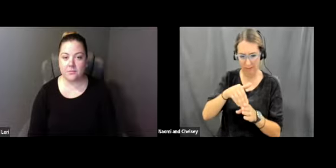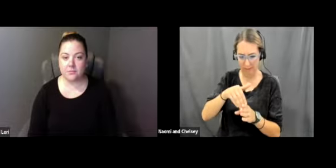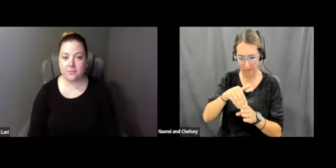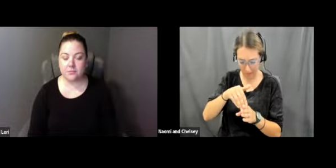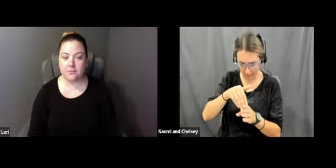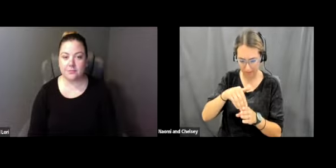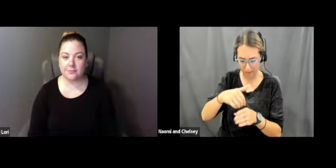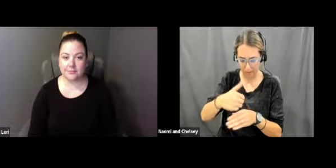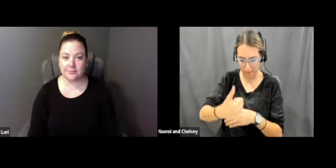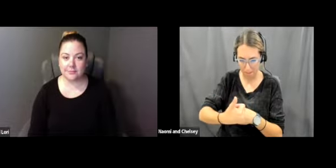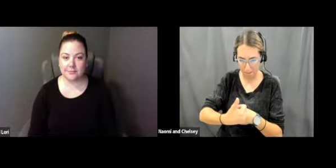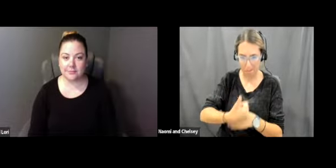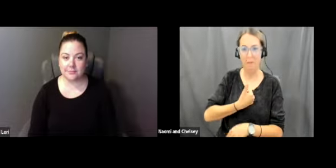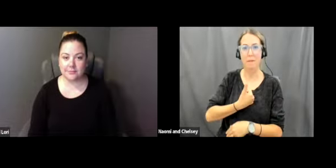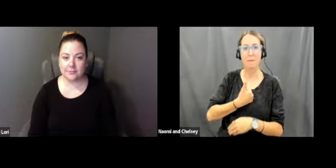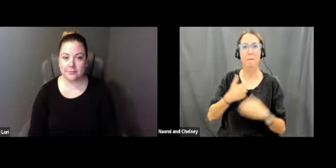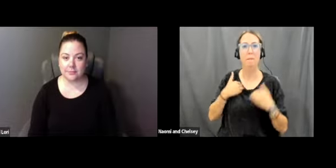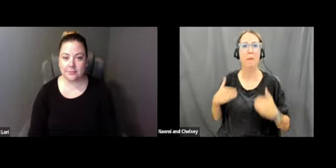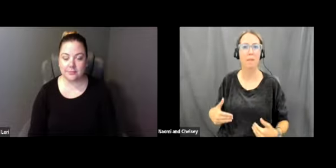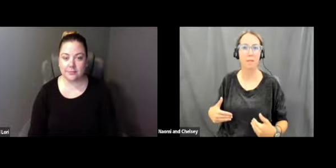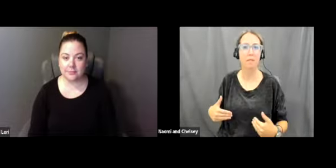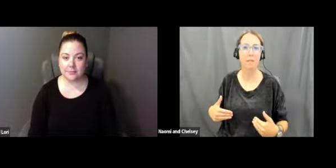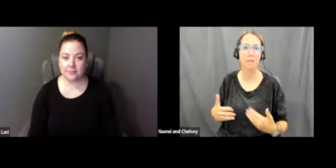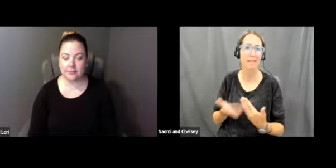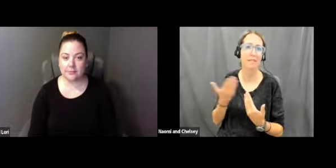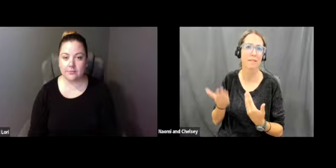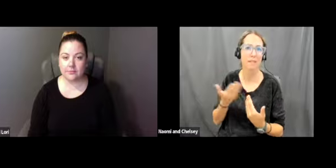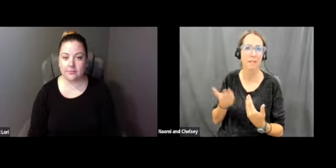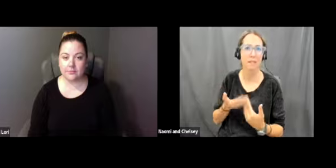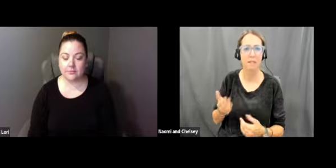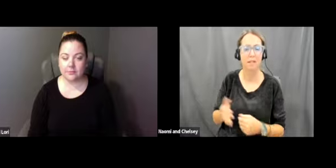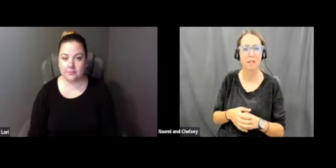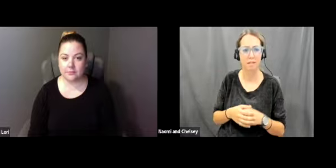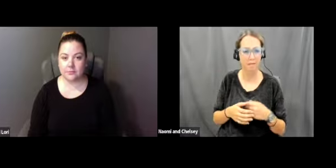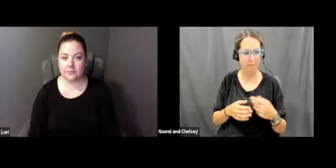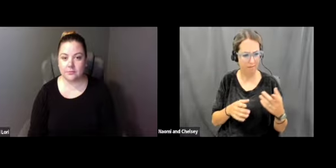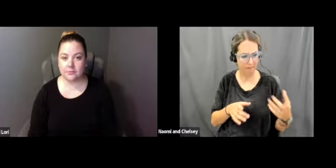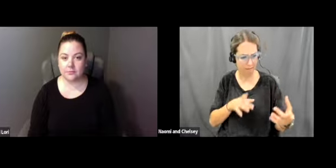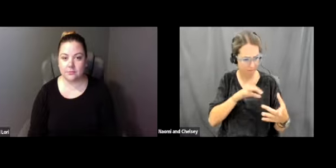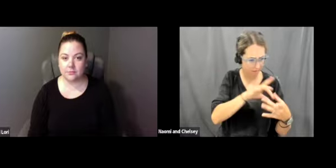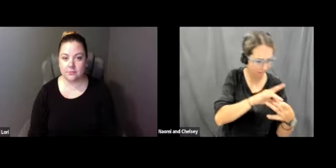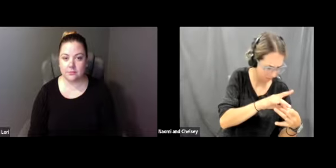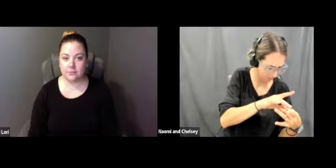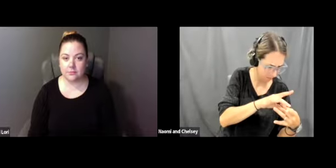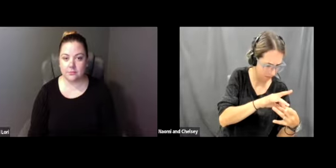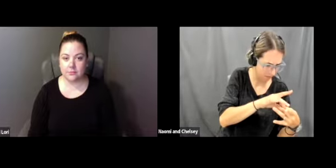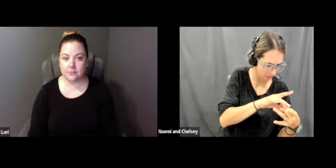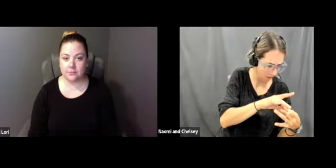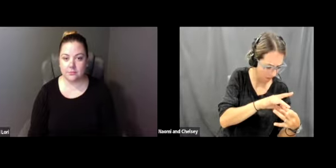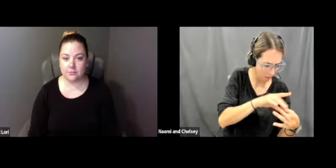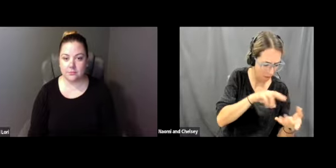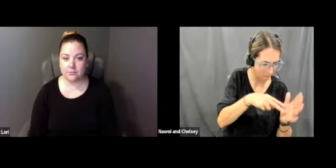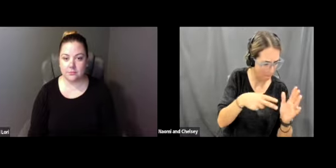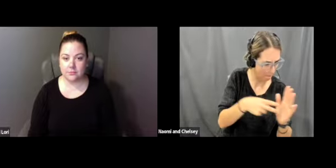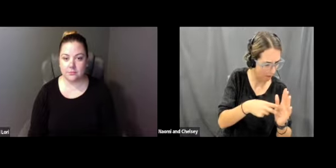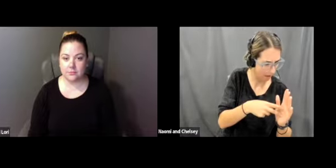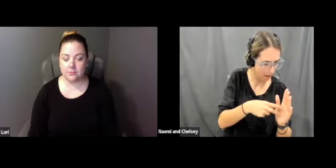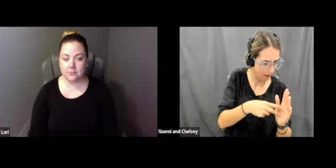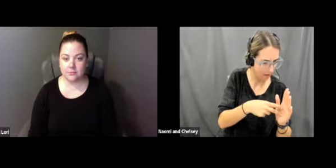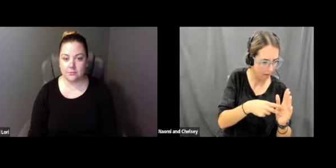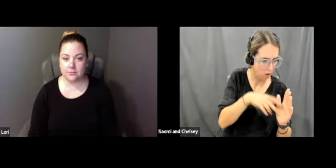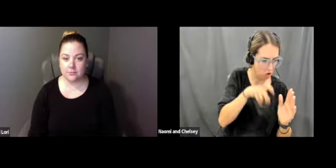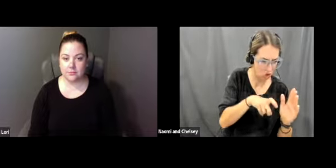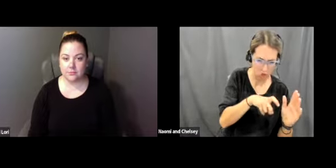belonging because since you don't belong to this other group, it has to be the reason why you don't belong to this mainstream group.